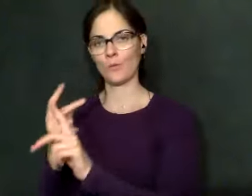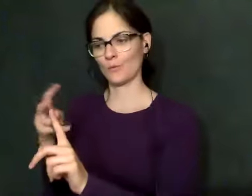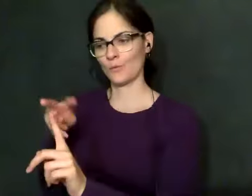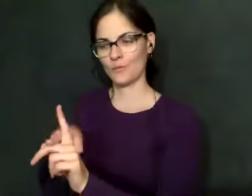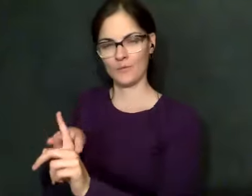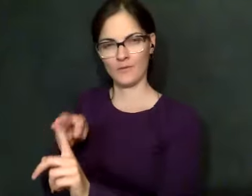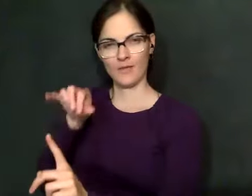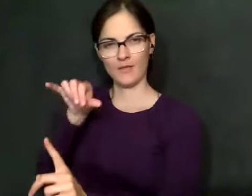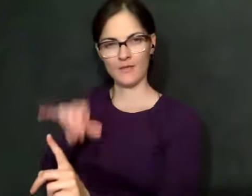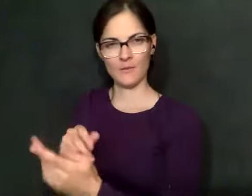And there was another,